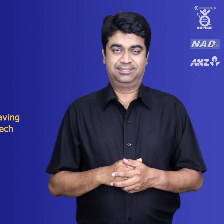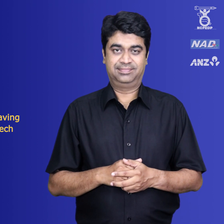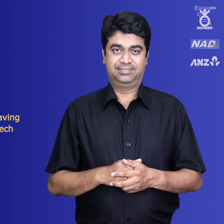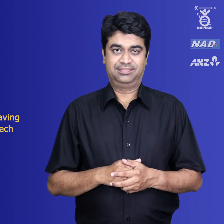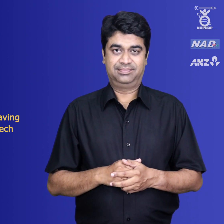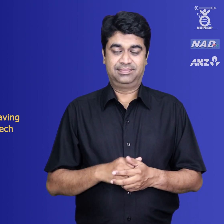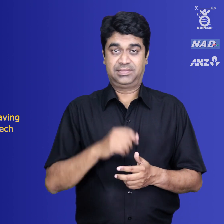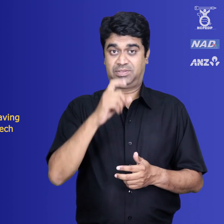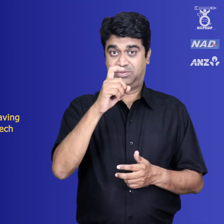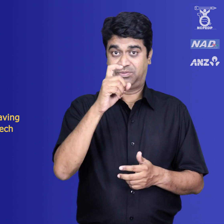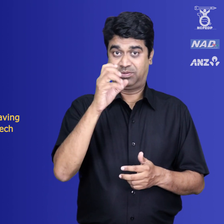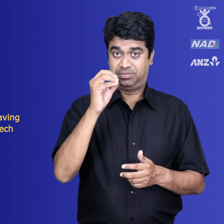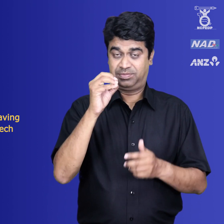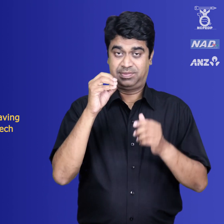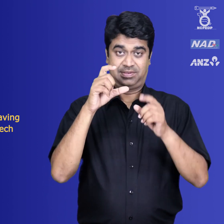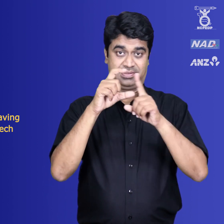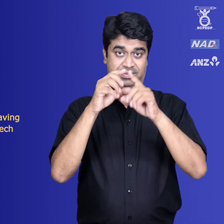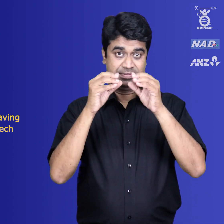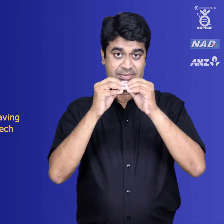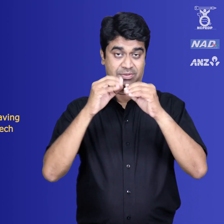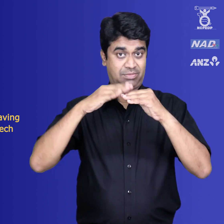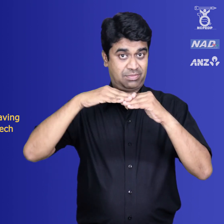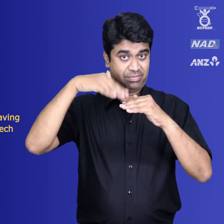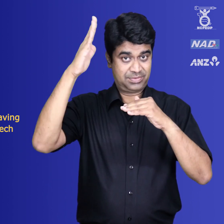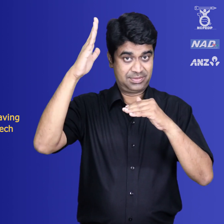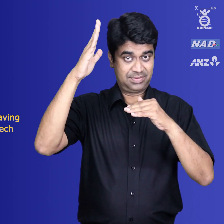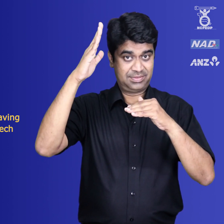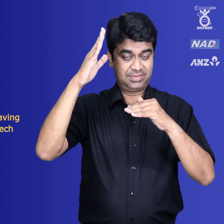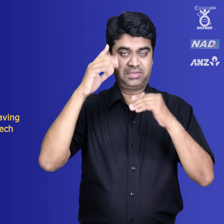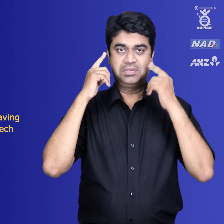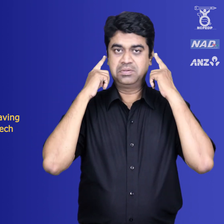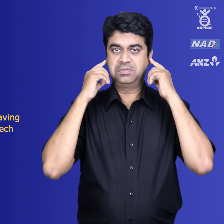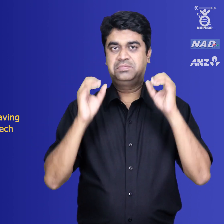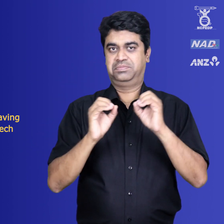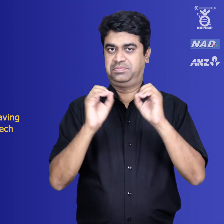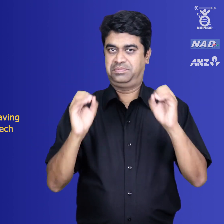loss in speech frequencies in both ears.